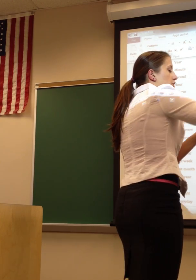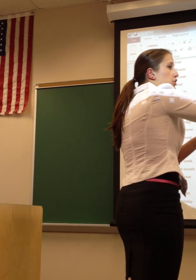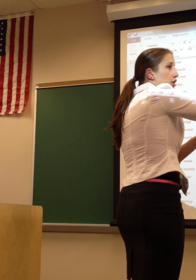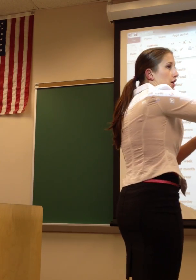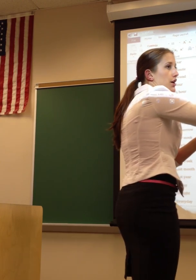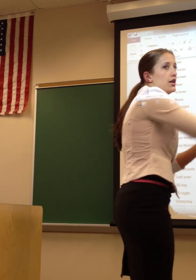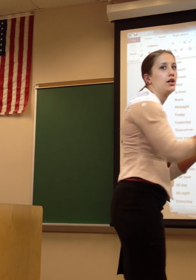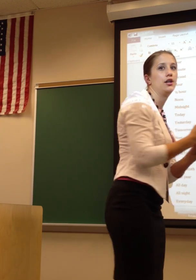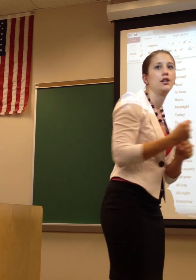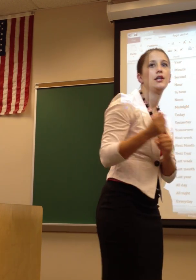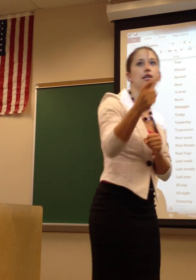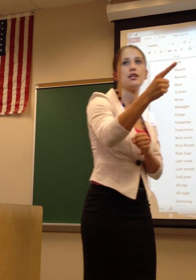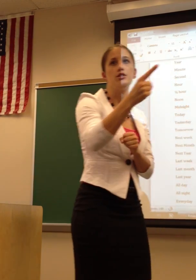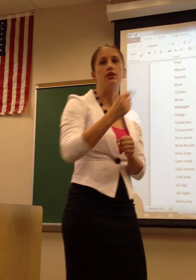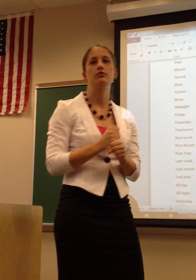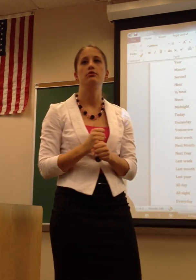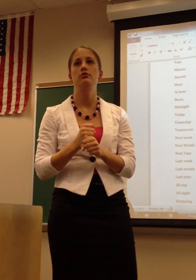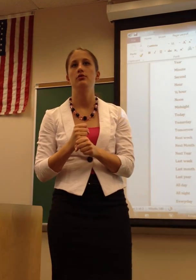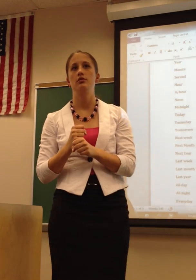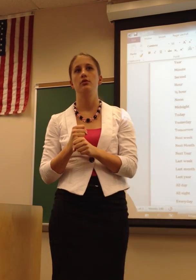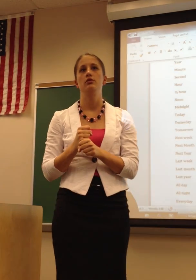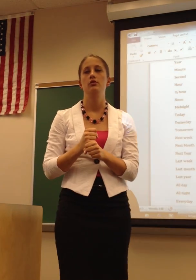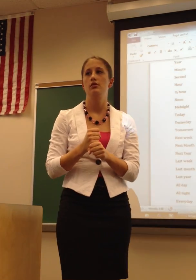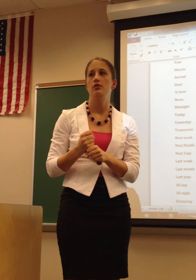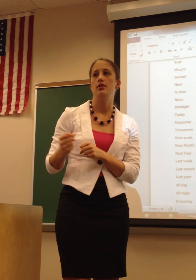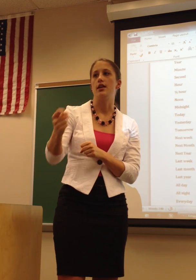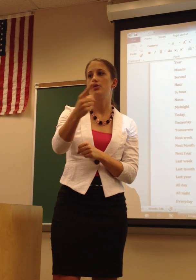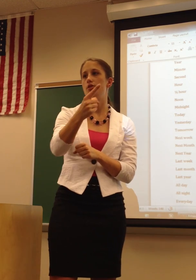future. Next year. Next year.